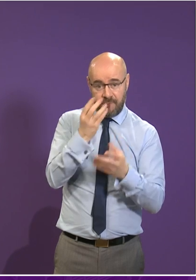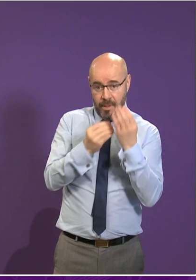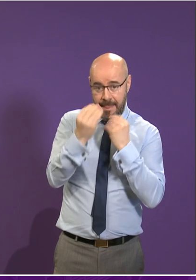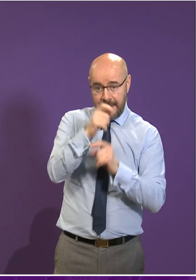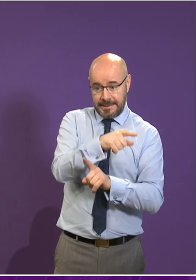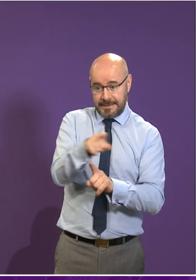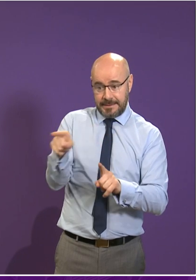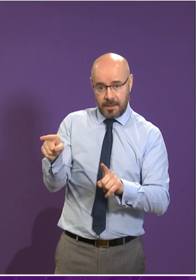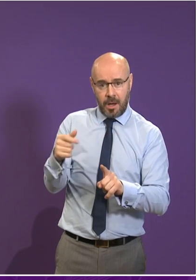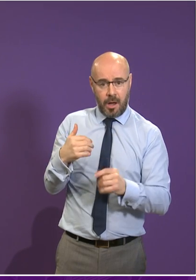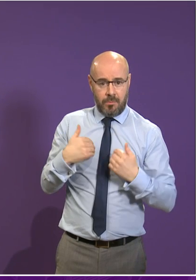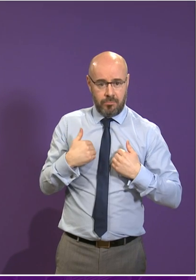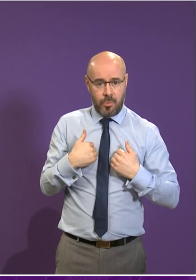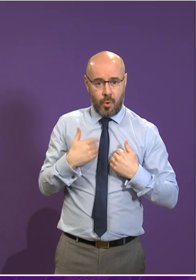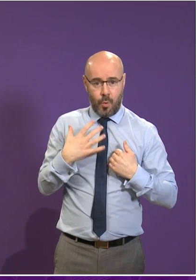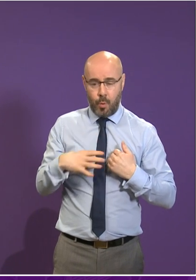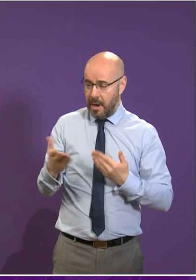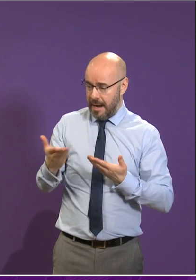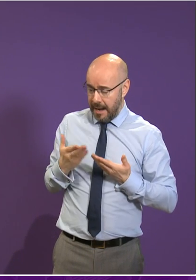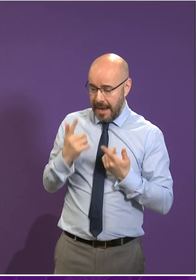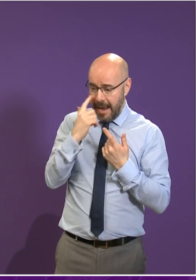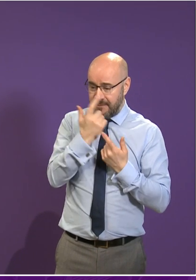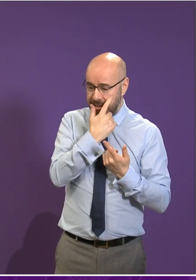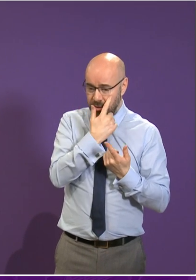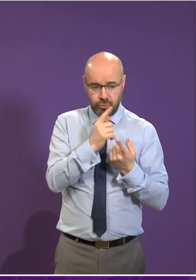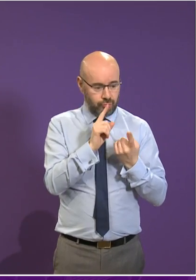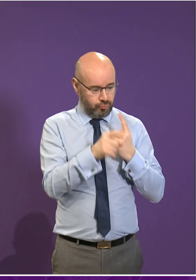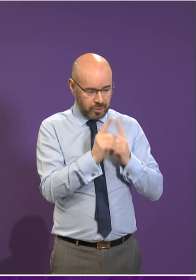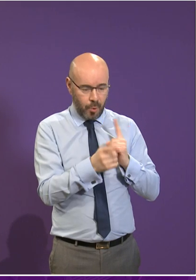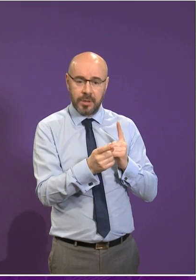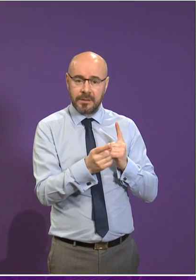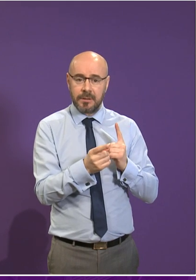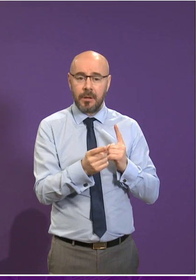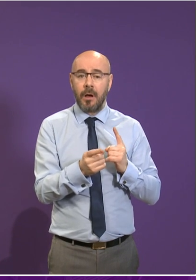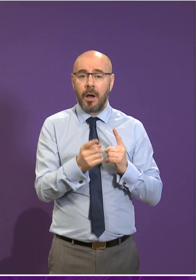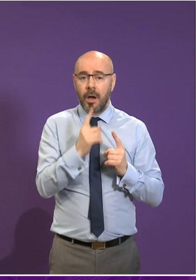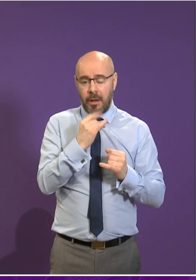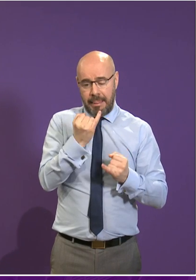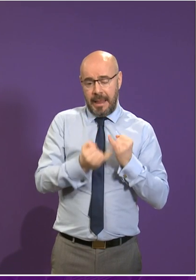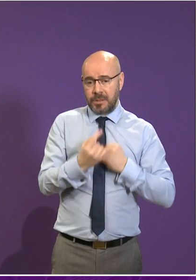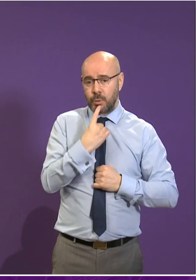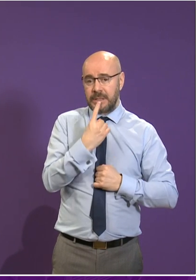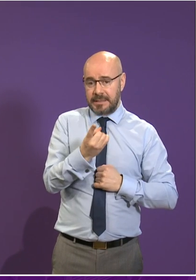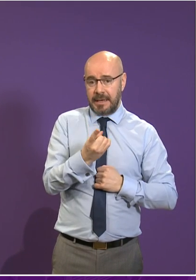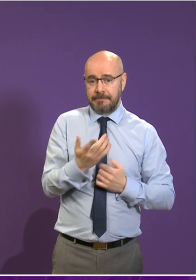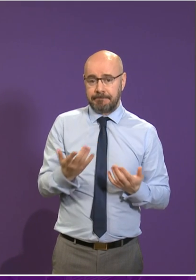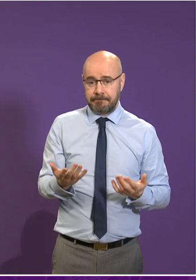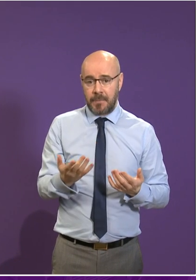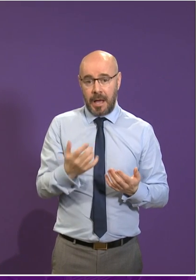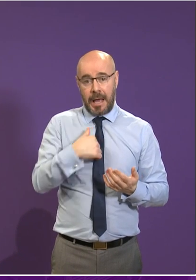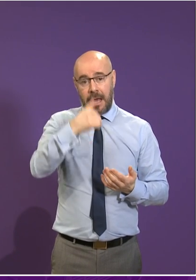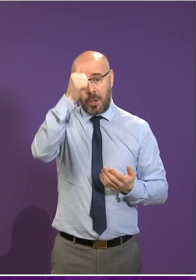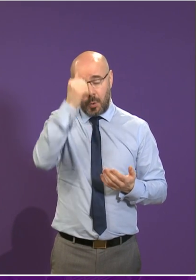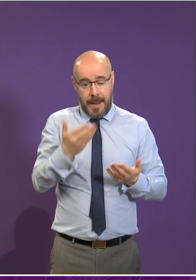very proactive in responding to the evidence that emerges from this work too. I will close by highlighting that while by no means